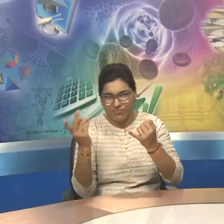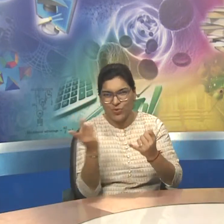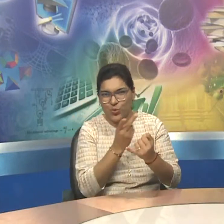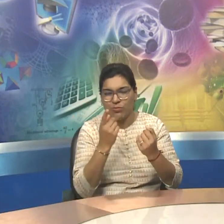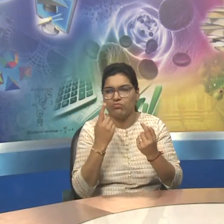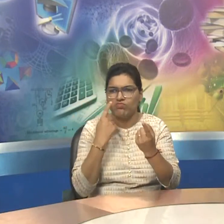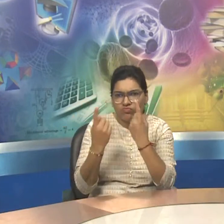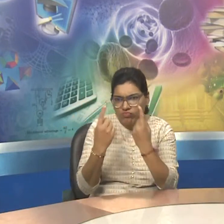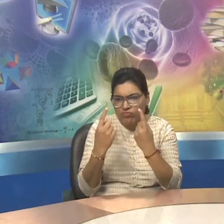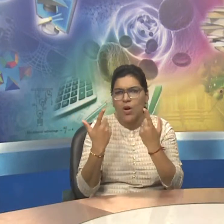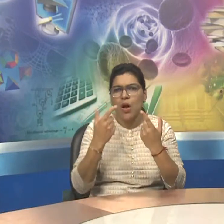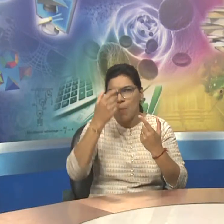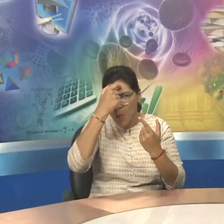government.